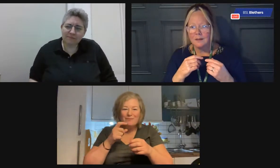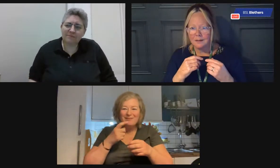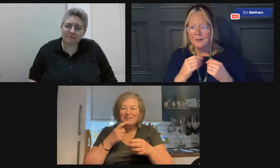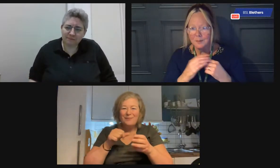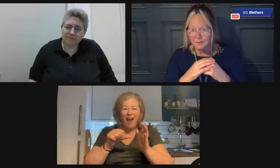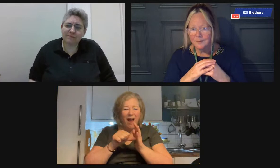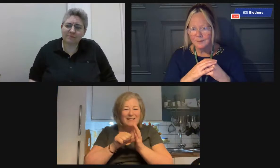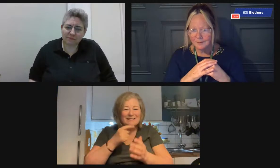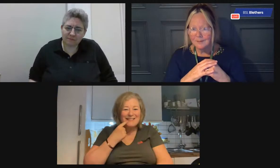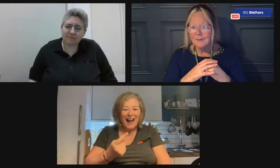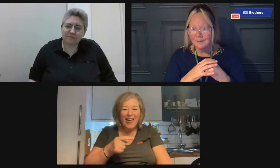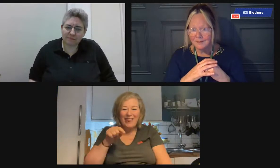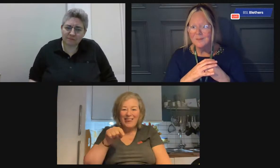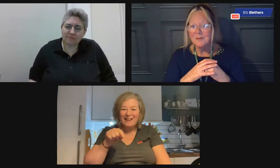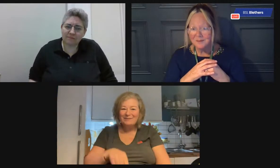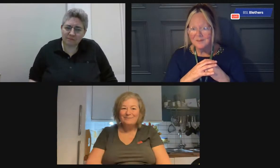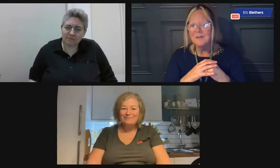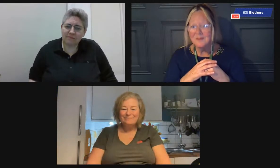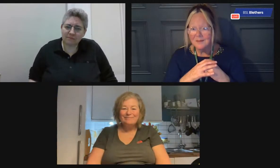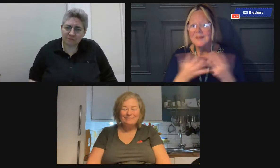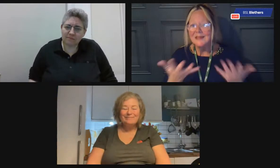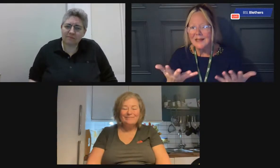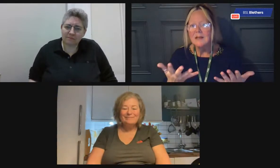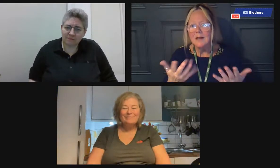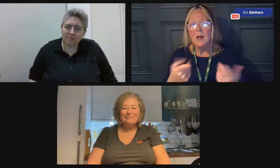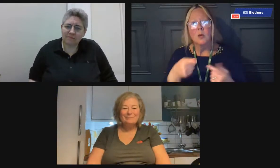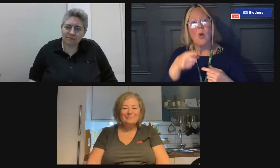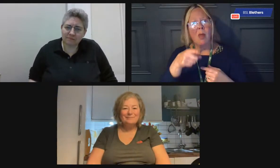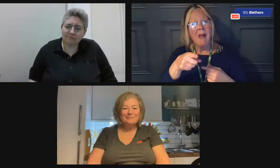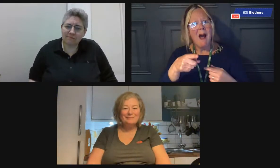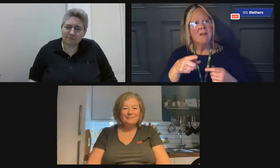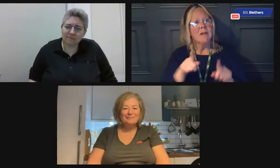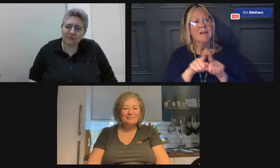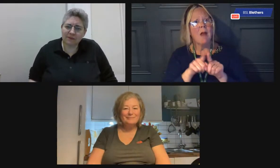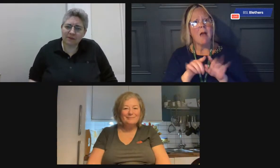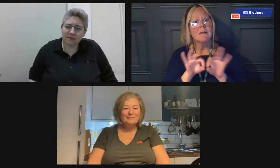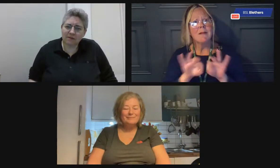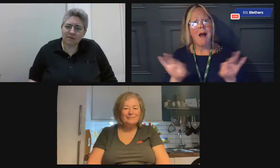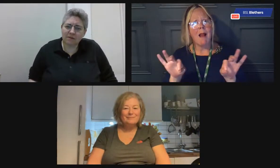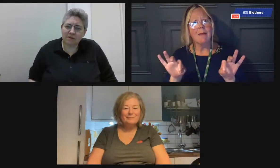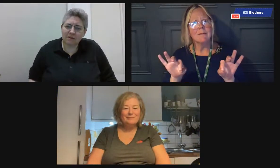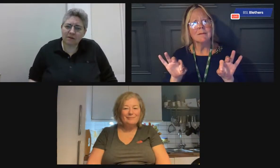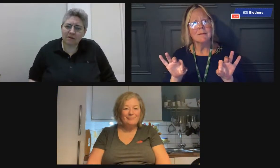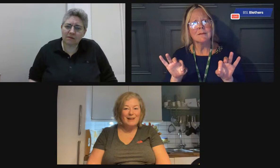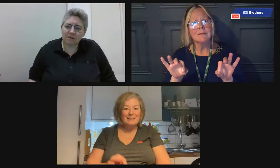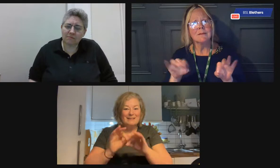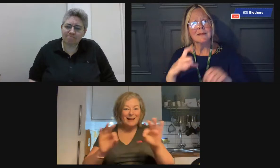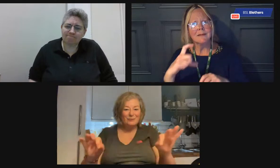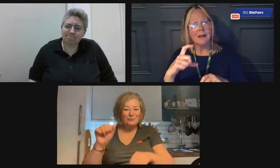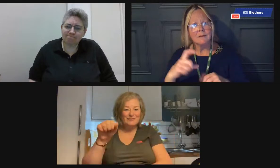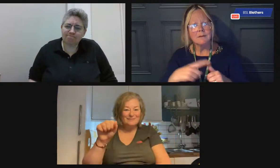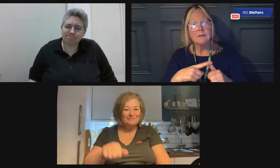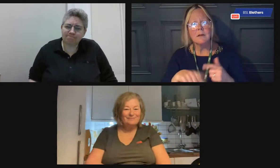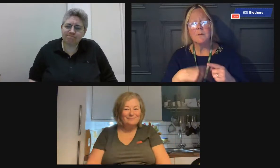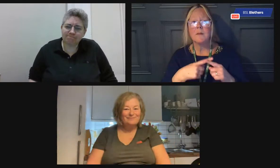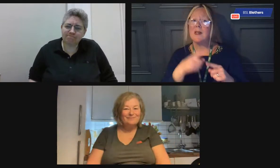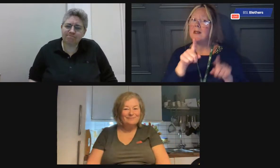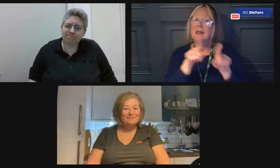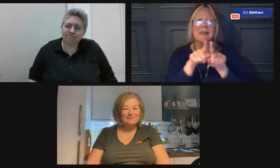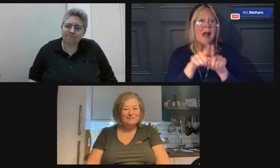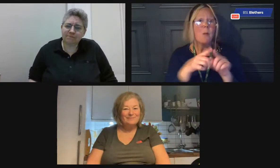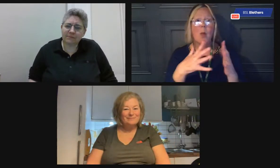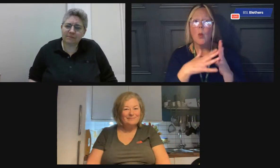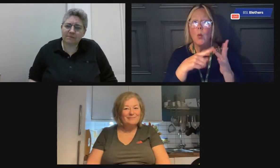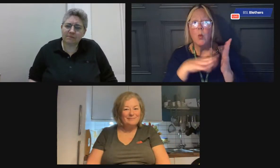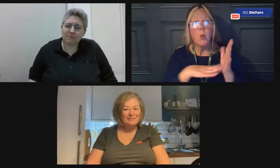syndrome, IBS. Yeah, you're right, because it's hard to tell because some of them, the symptoms are quite similar. So that's